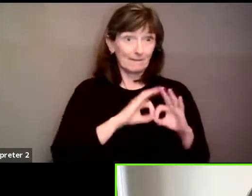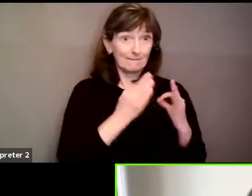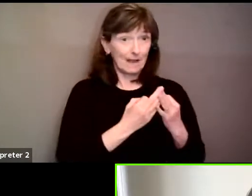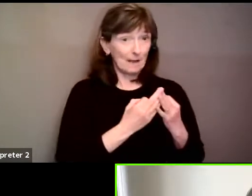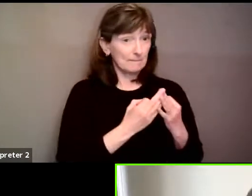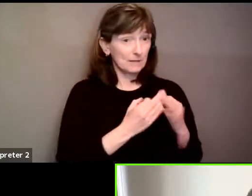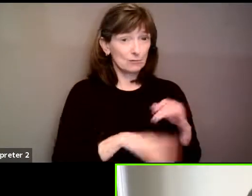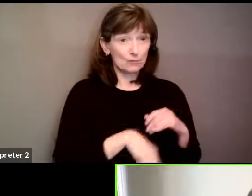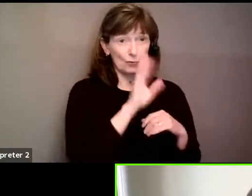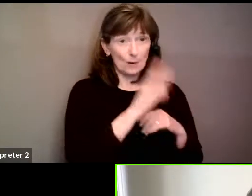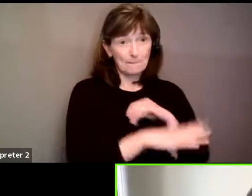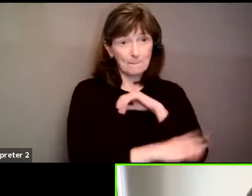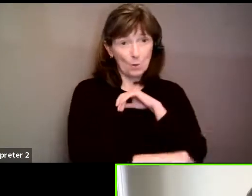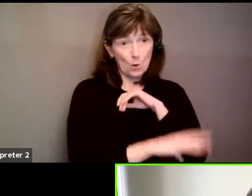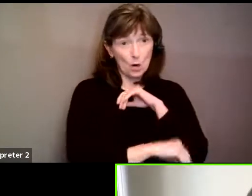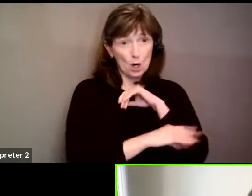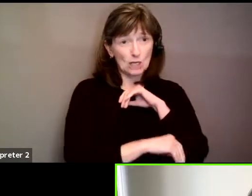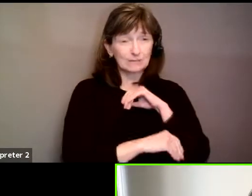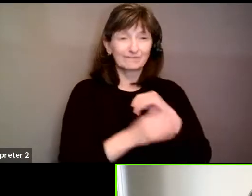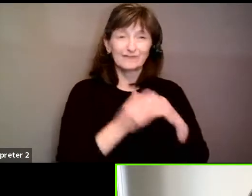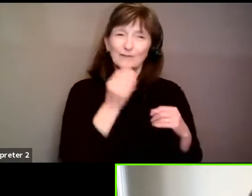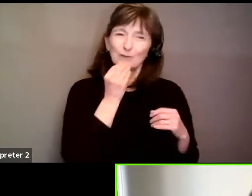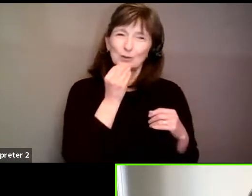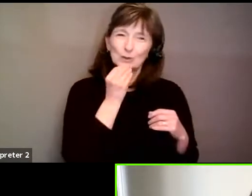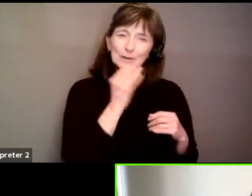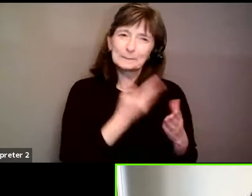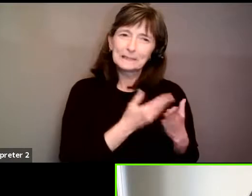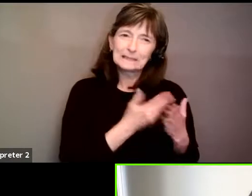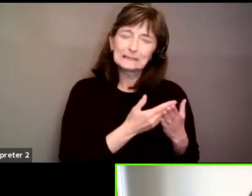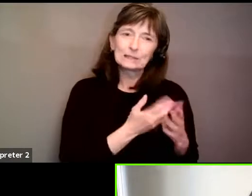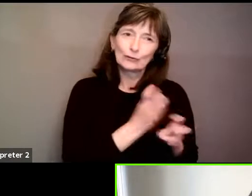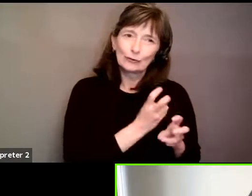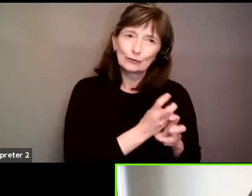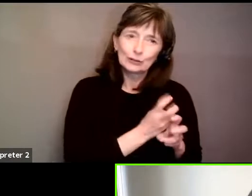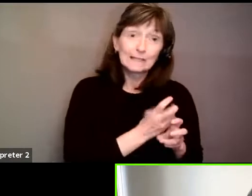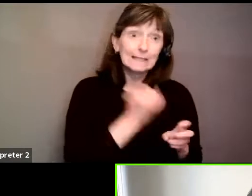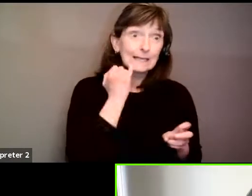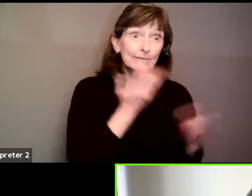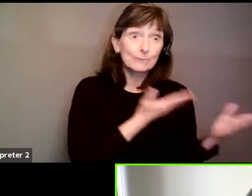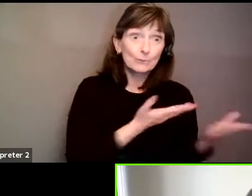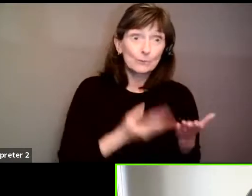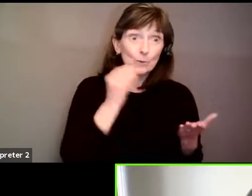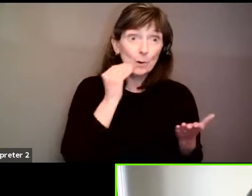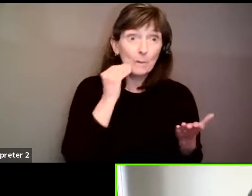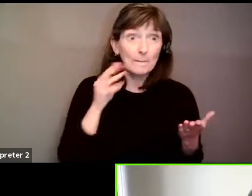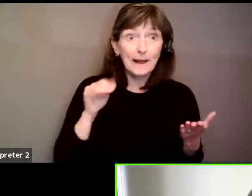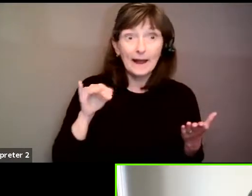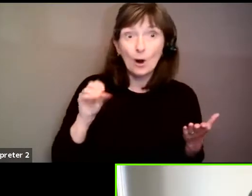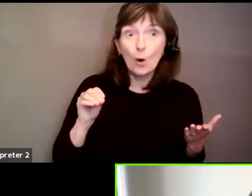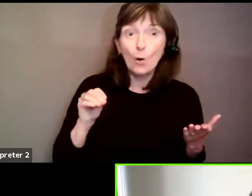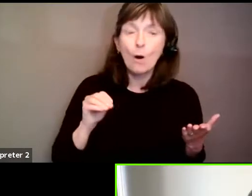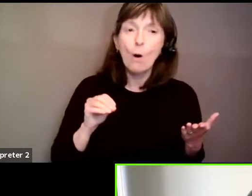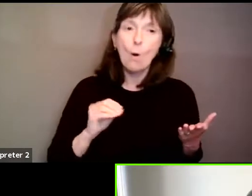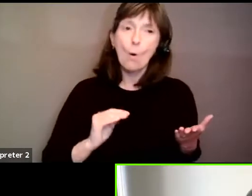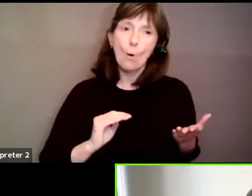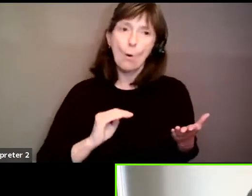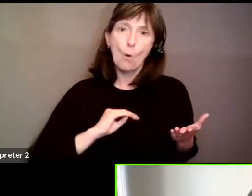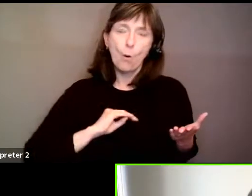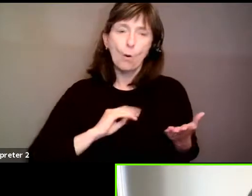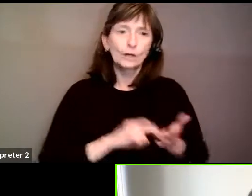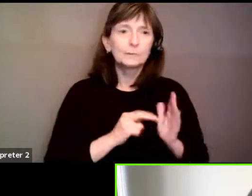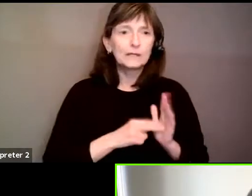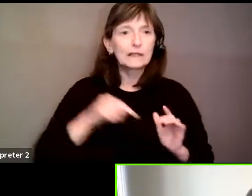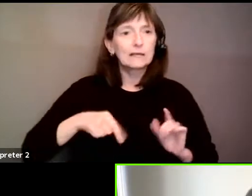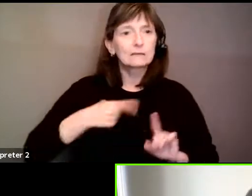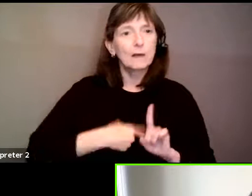and we grew up really food insecure. And so if my parents brought home mangoes, we knew that things were like, okay, like they're going to be able to cover rent.